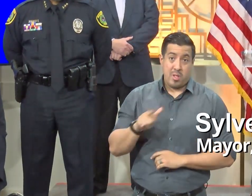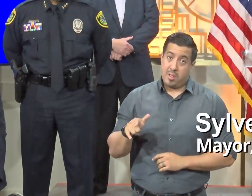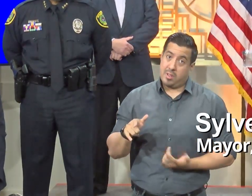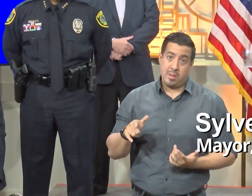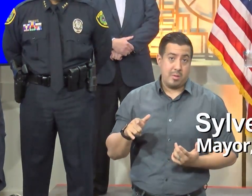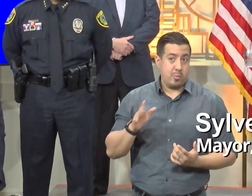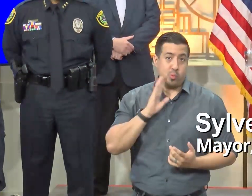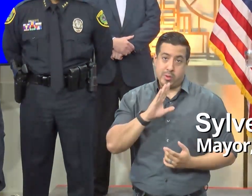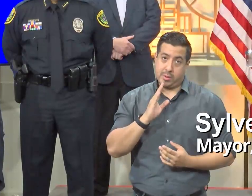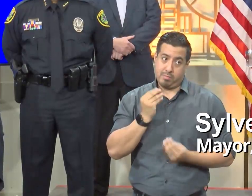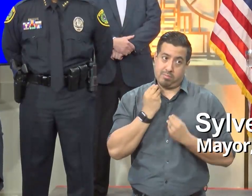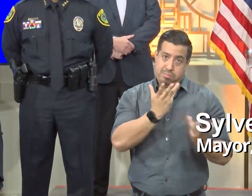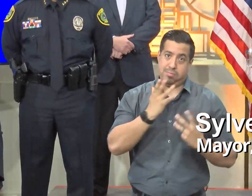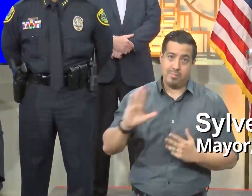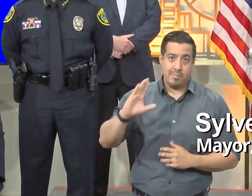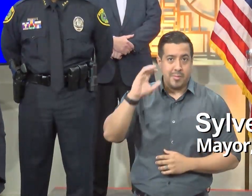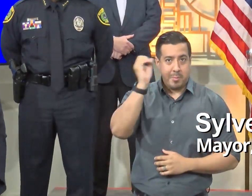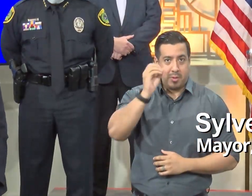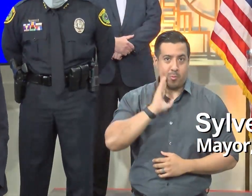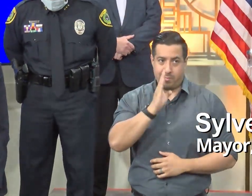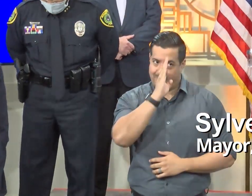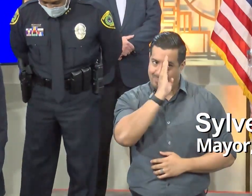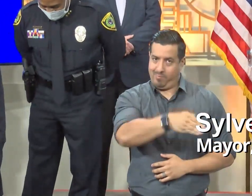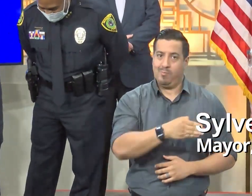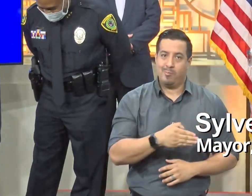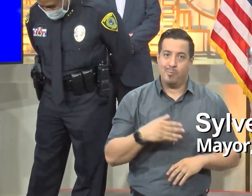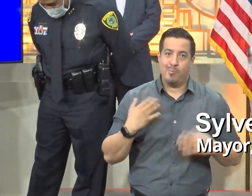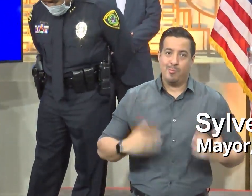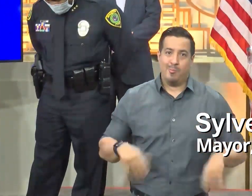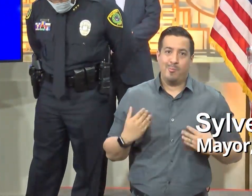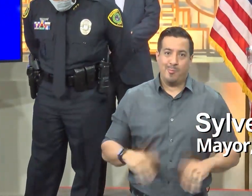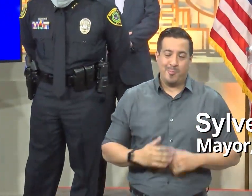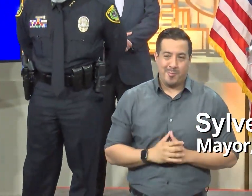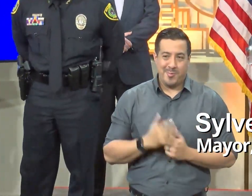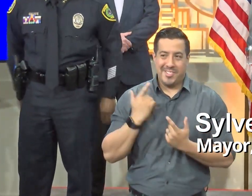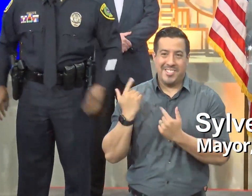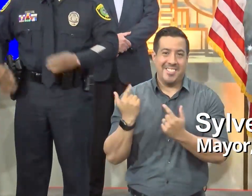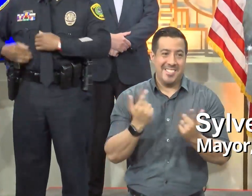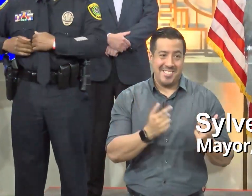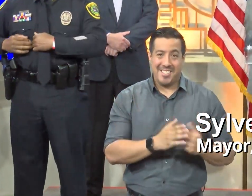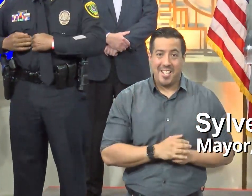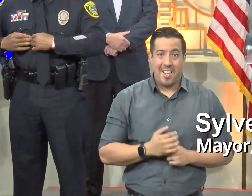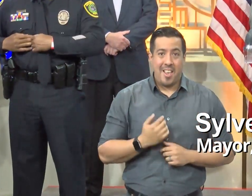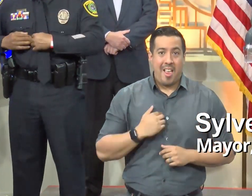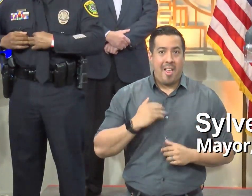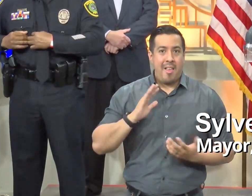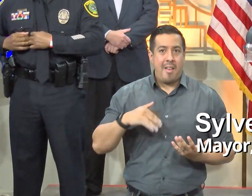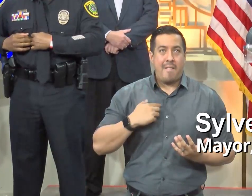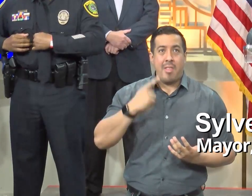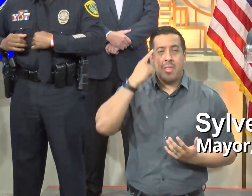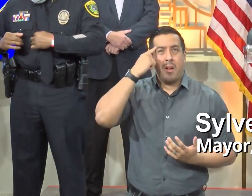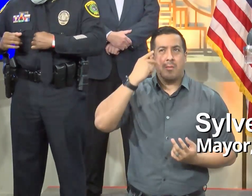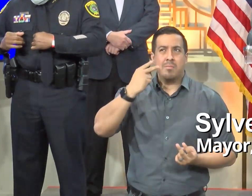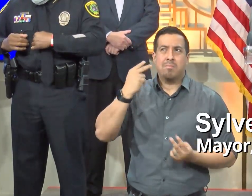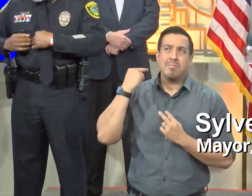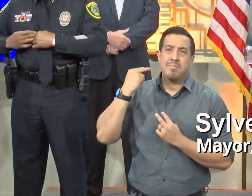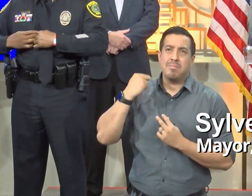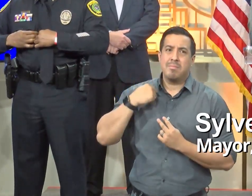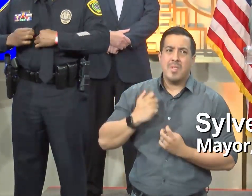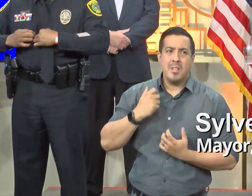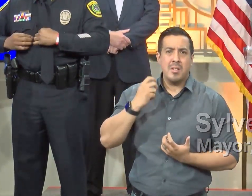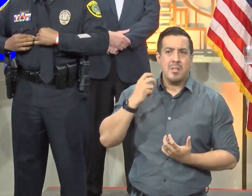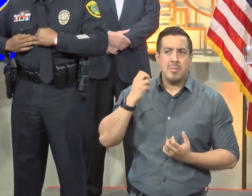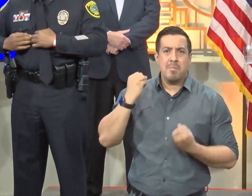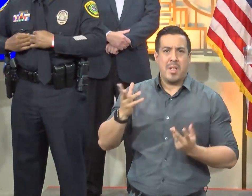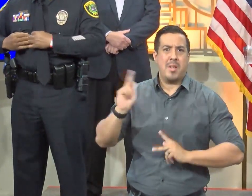shortages of opinions and advice. I never thought that I could hear from